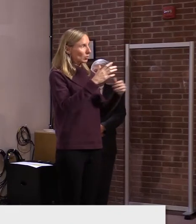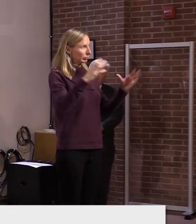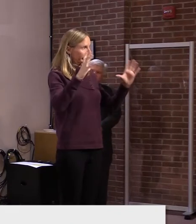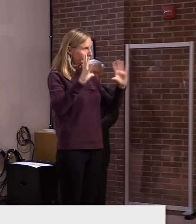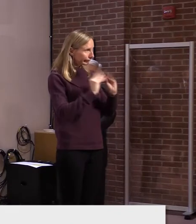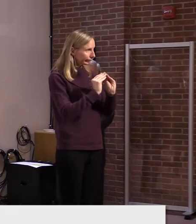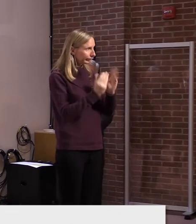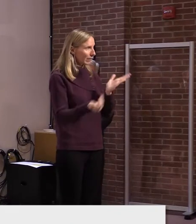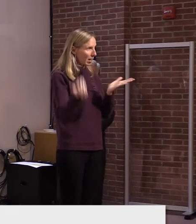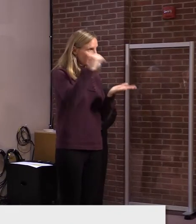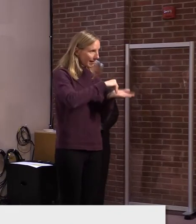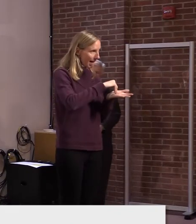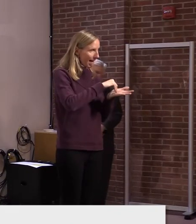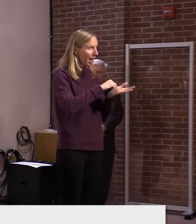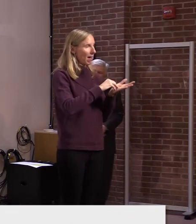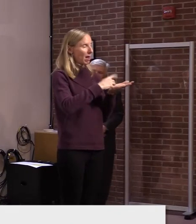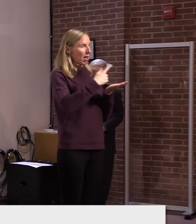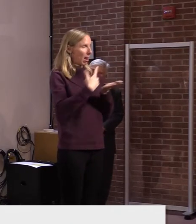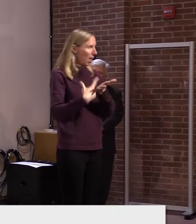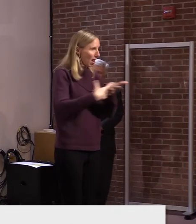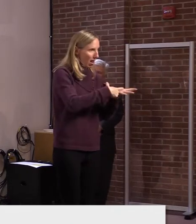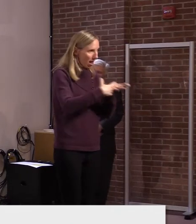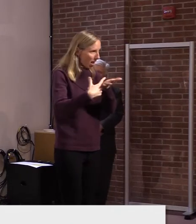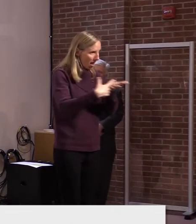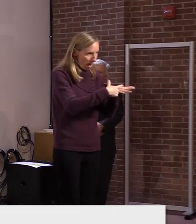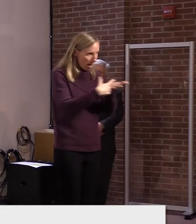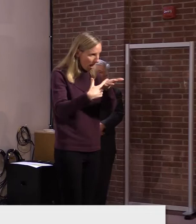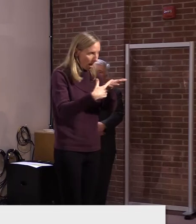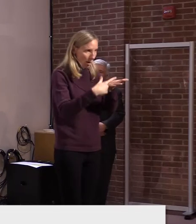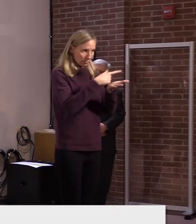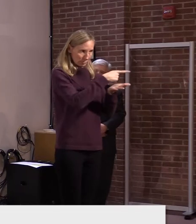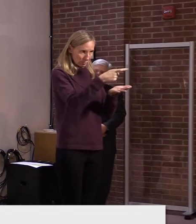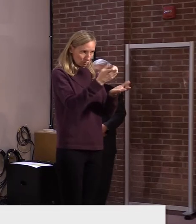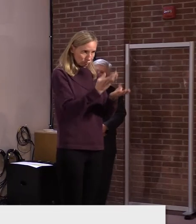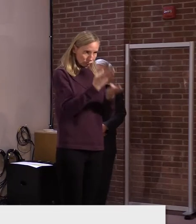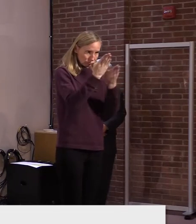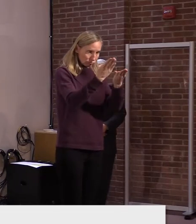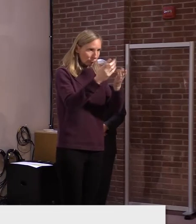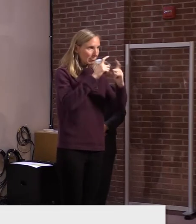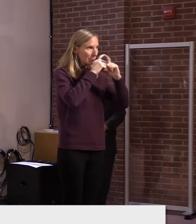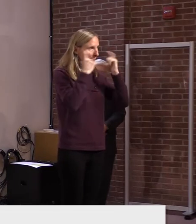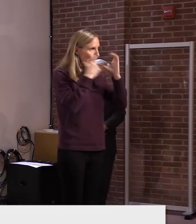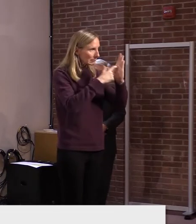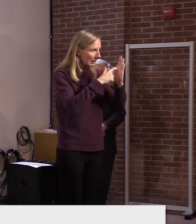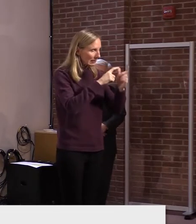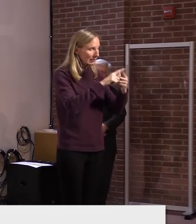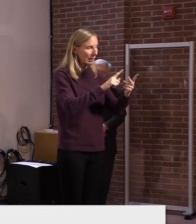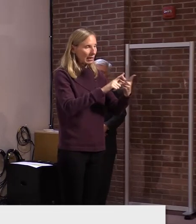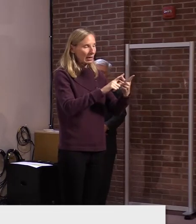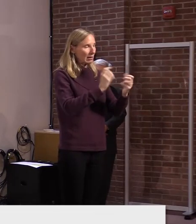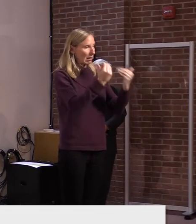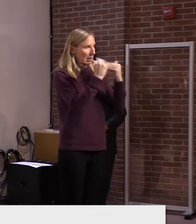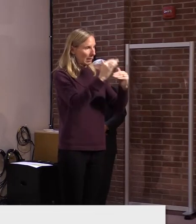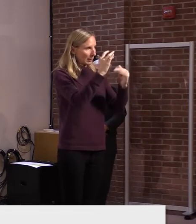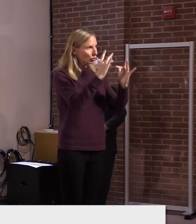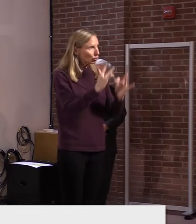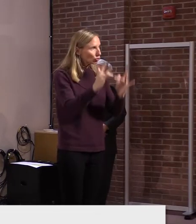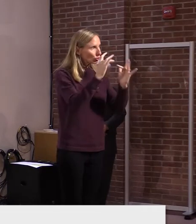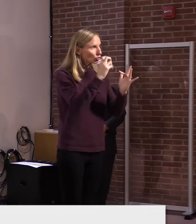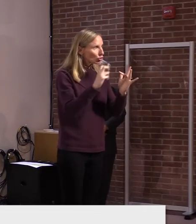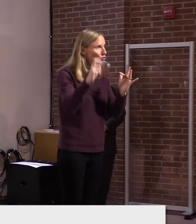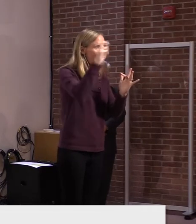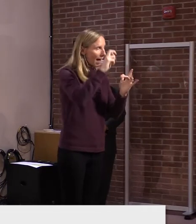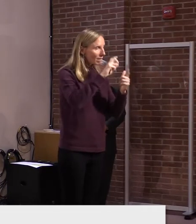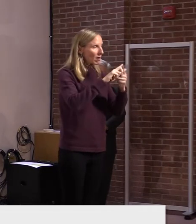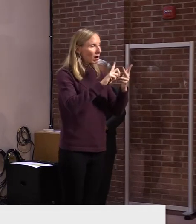they want to introduce a mass mandate. They want to limit travel. They want to shut down bars